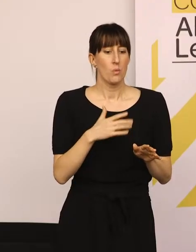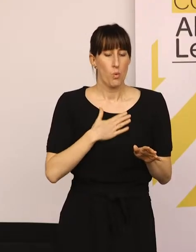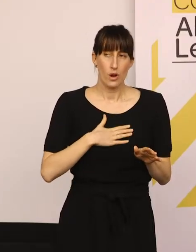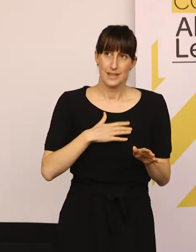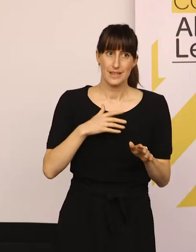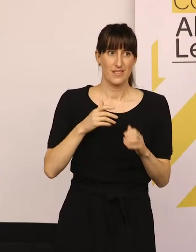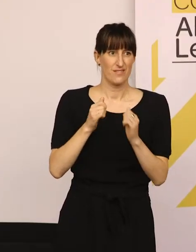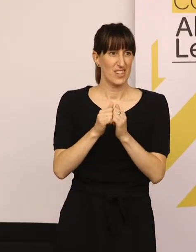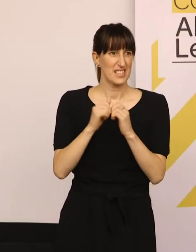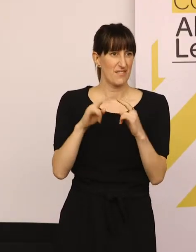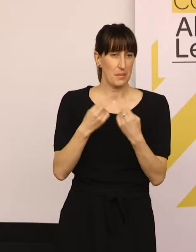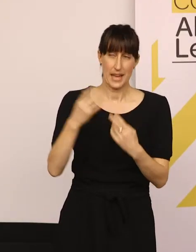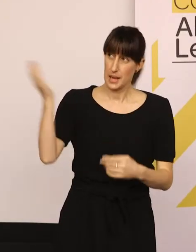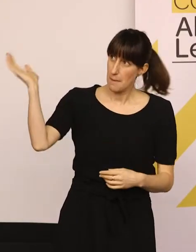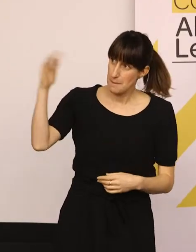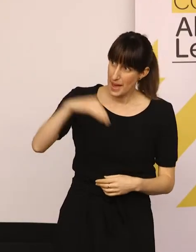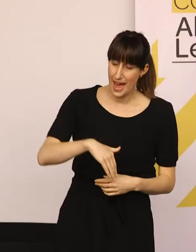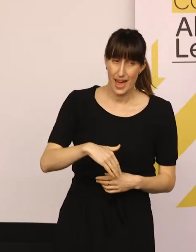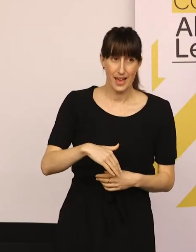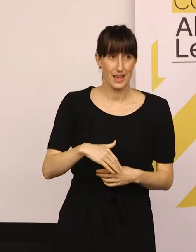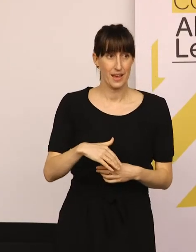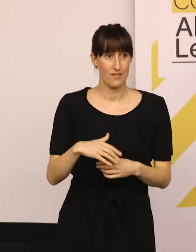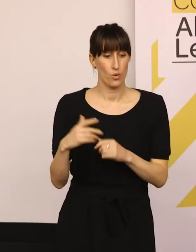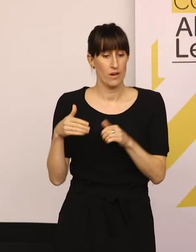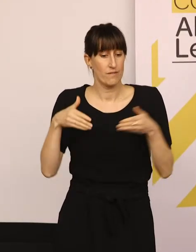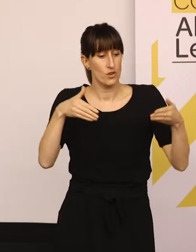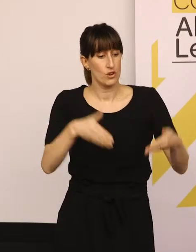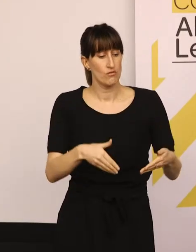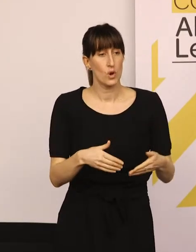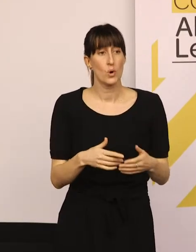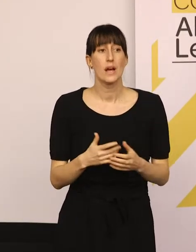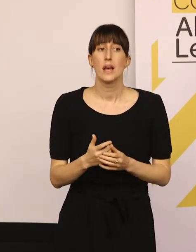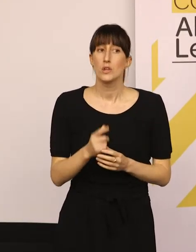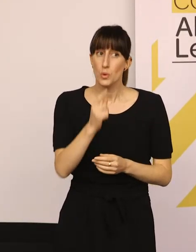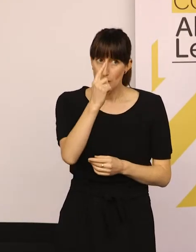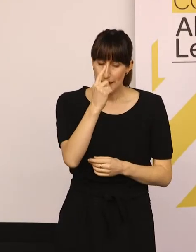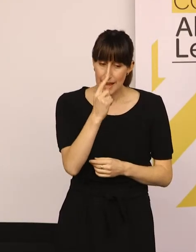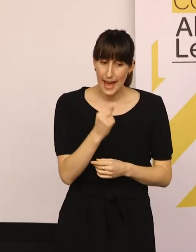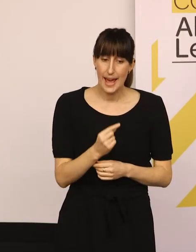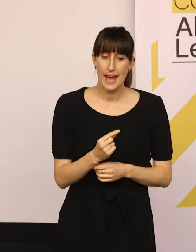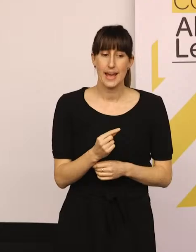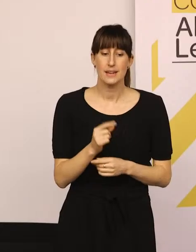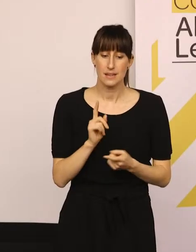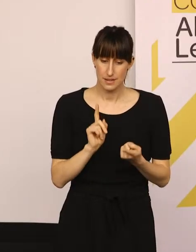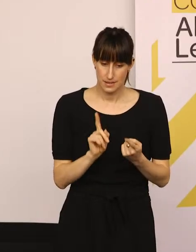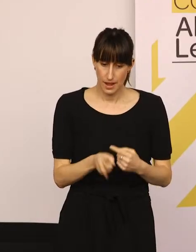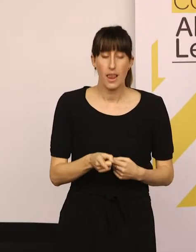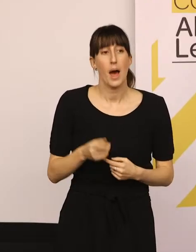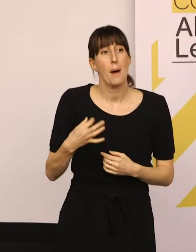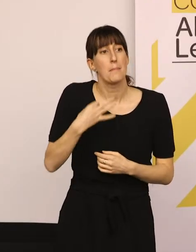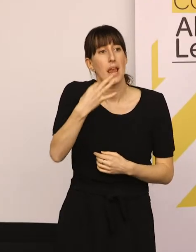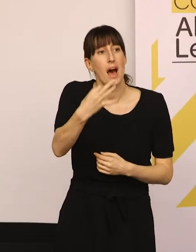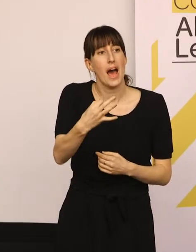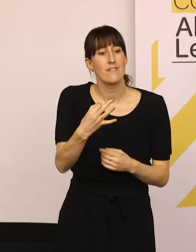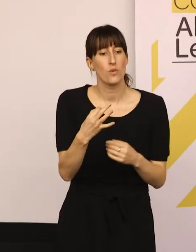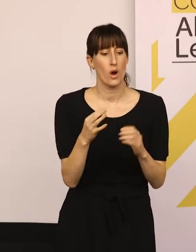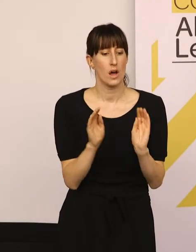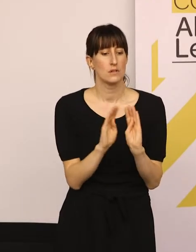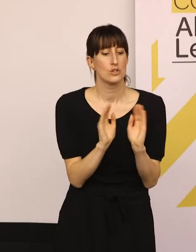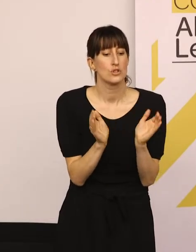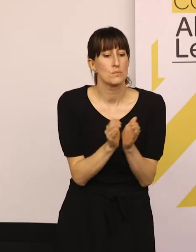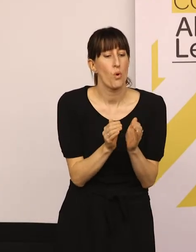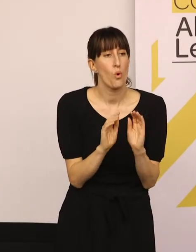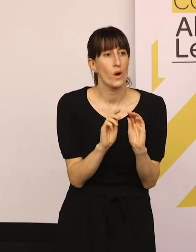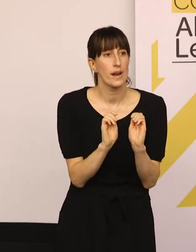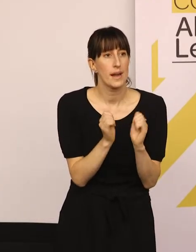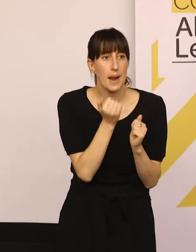the opportunity to apply for that compassionate exemption to be able to spend time together. And it is around the